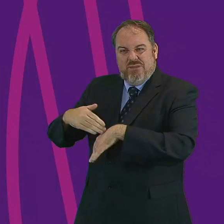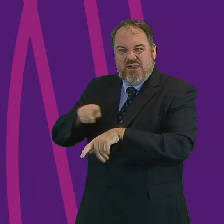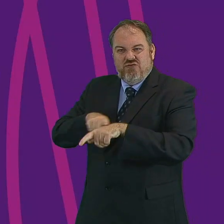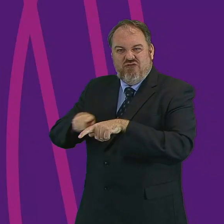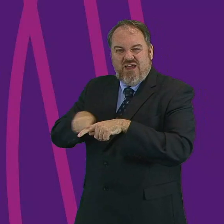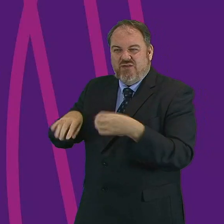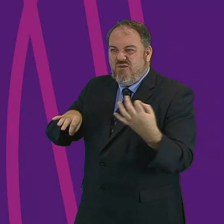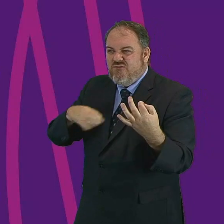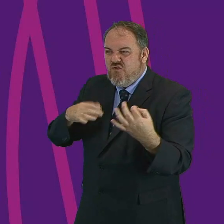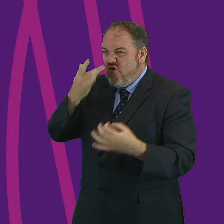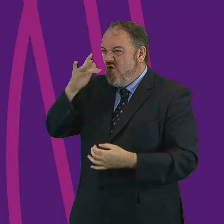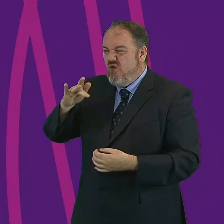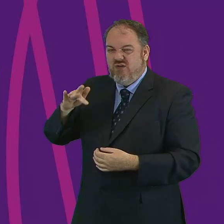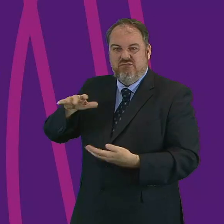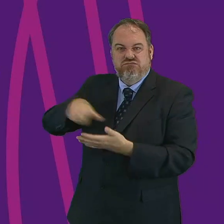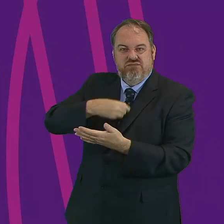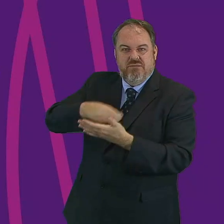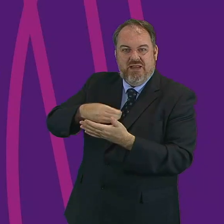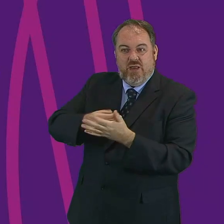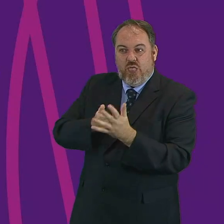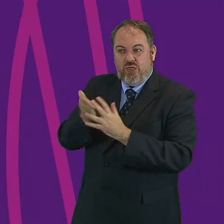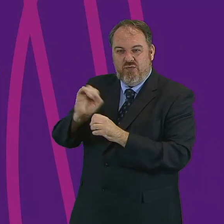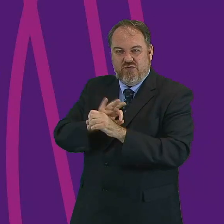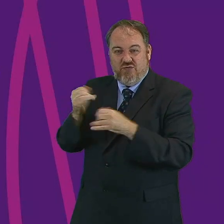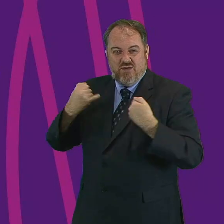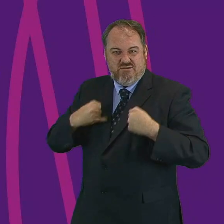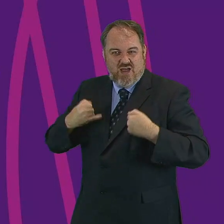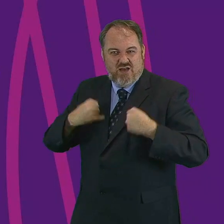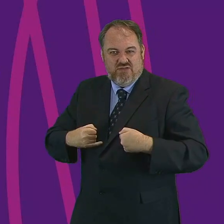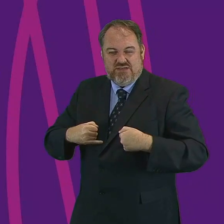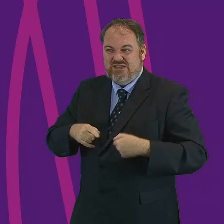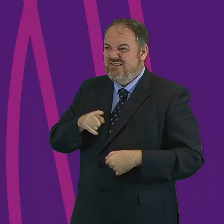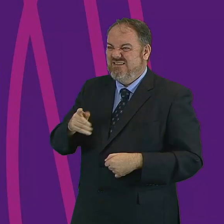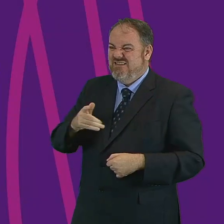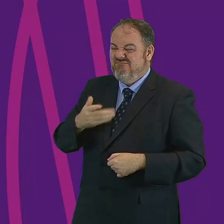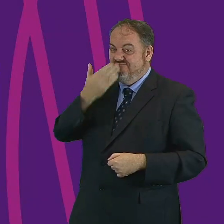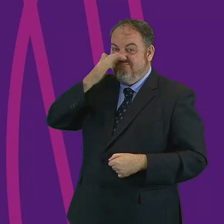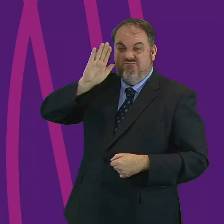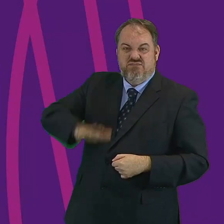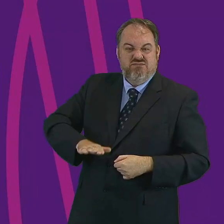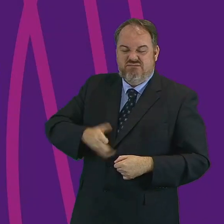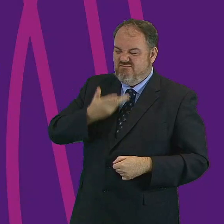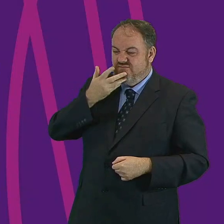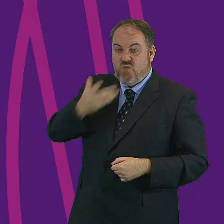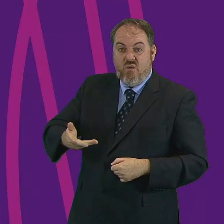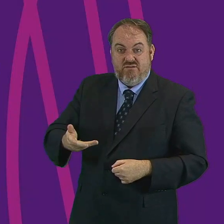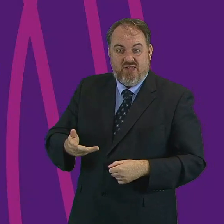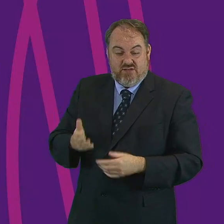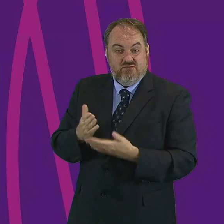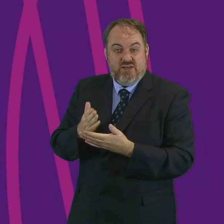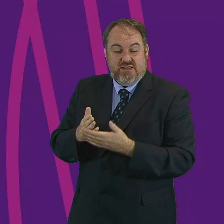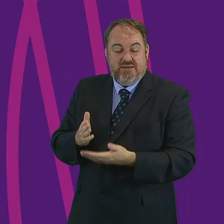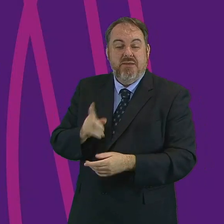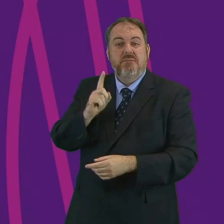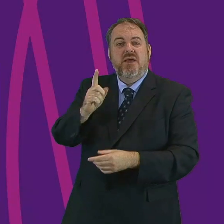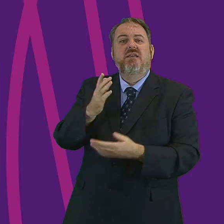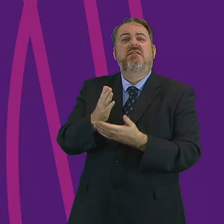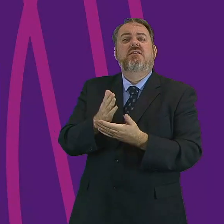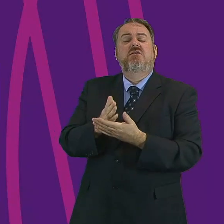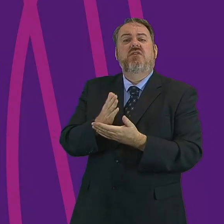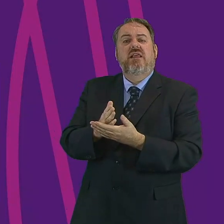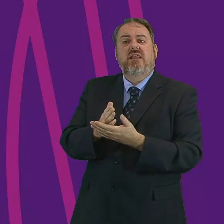Thank you, Presiding Officer. First Minister, we know unscrupulous and dangerous criminals will always seek to take advantage of people through